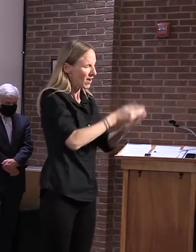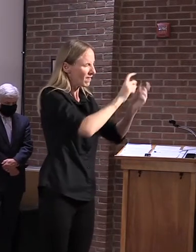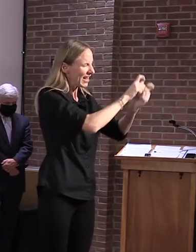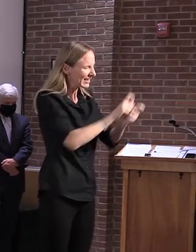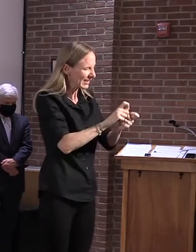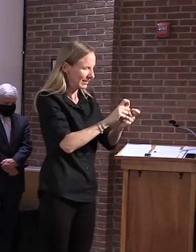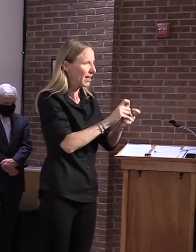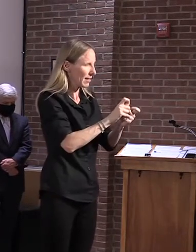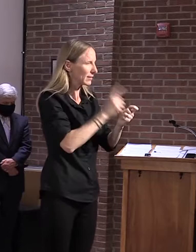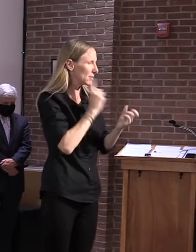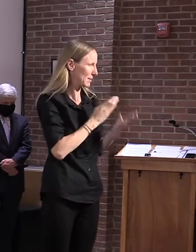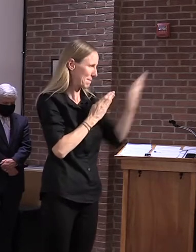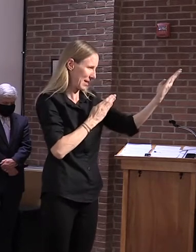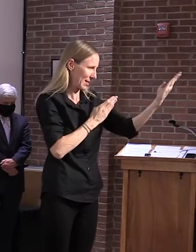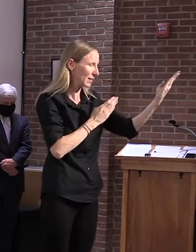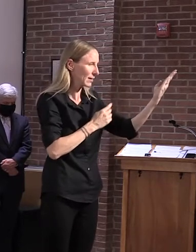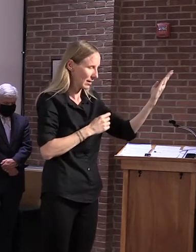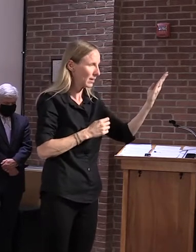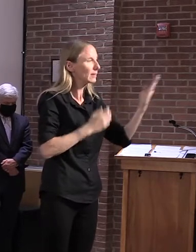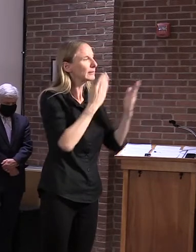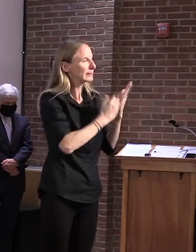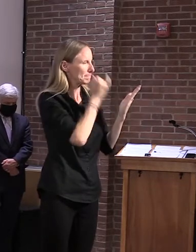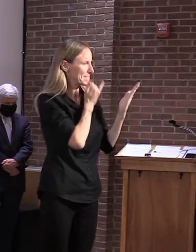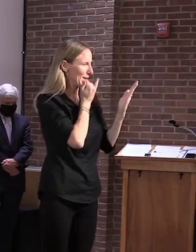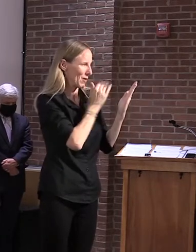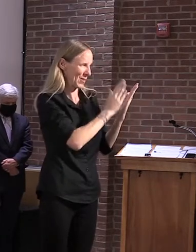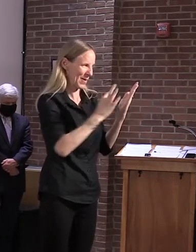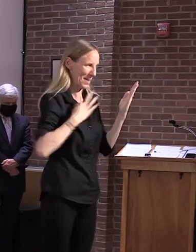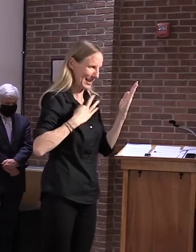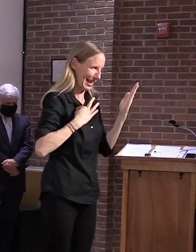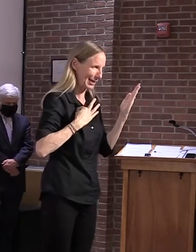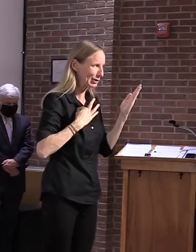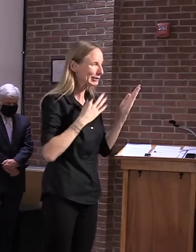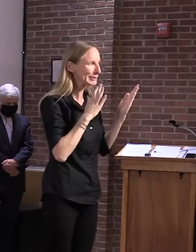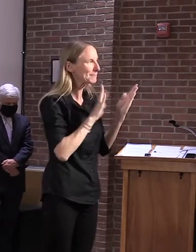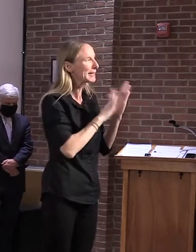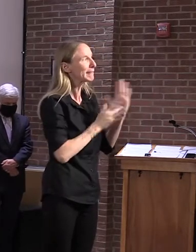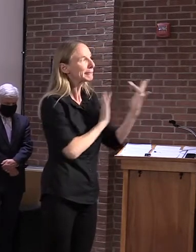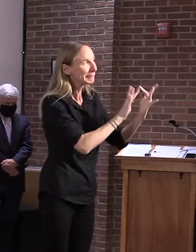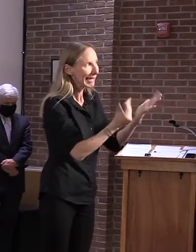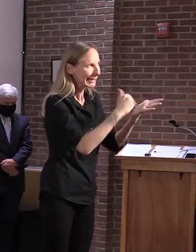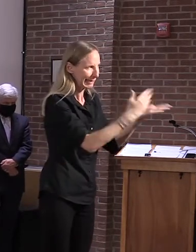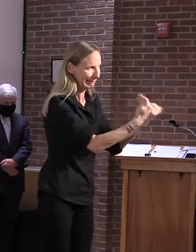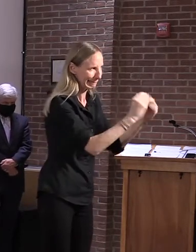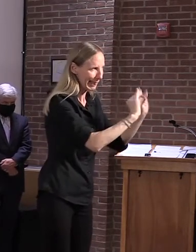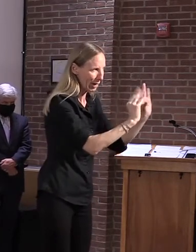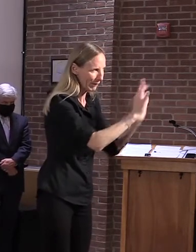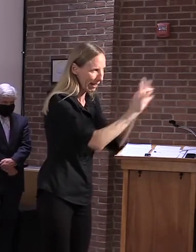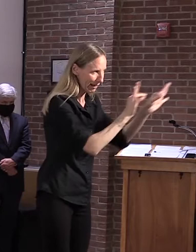are submitted. We are finding some errors in people's applications, so we will be reaching back out to them